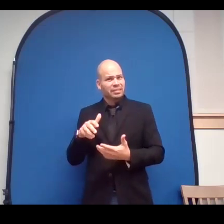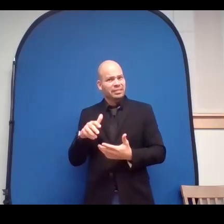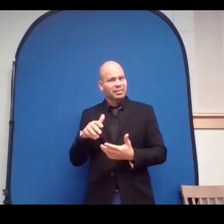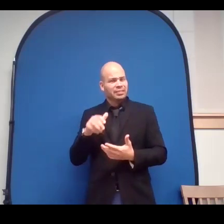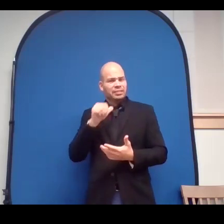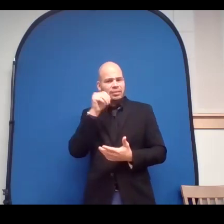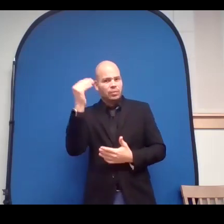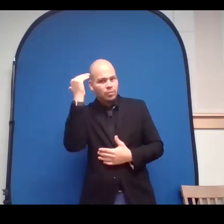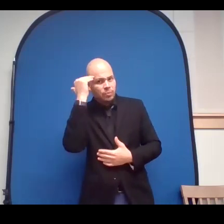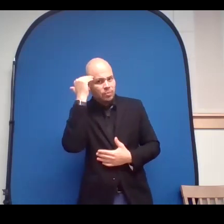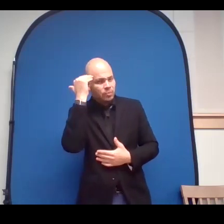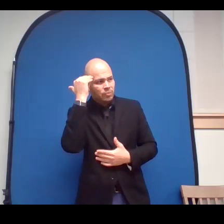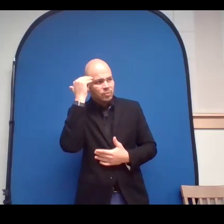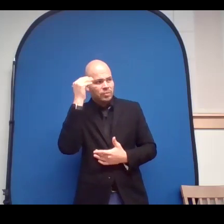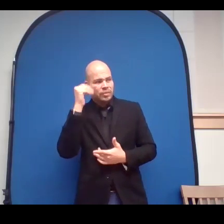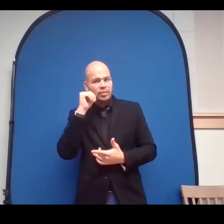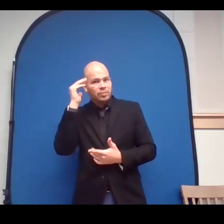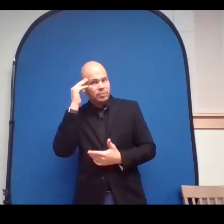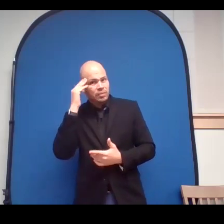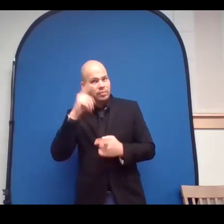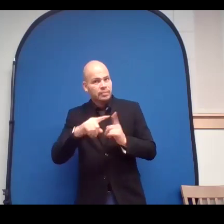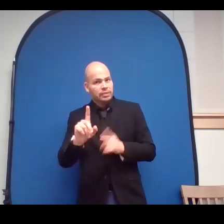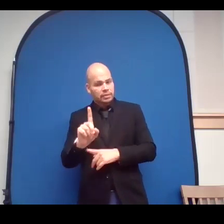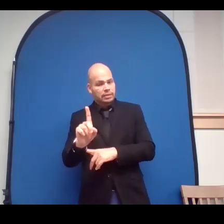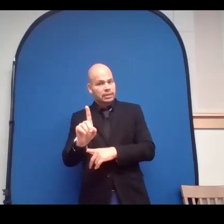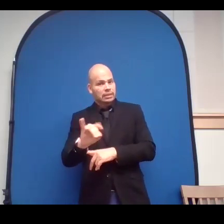Is that consistent with your recollection of the conversation?